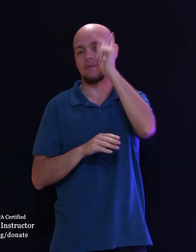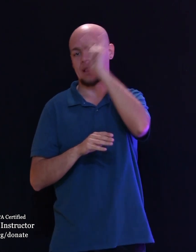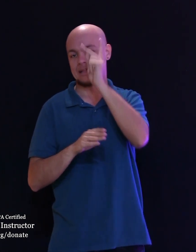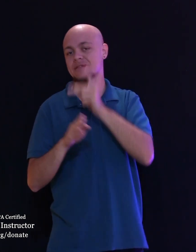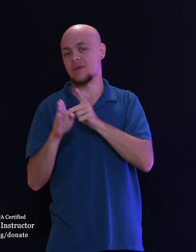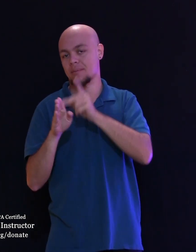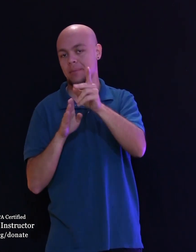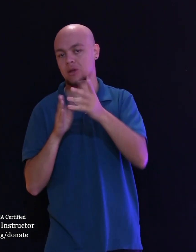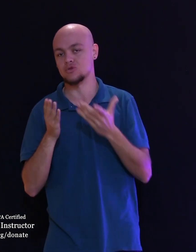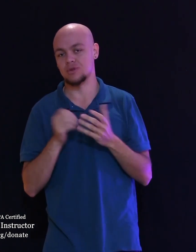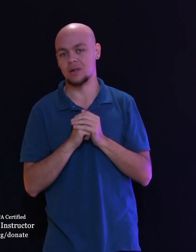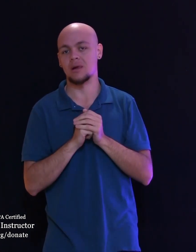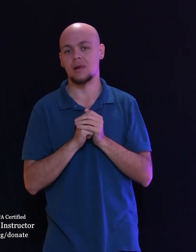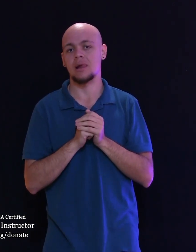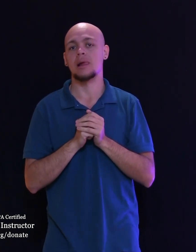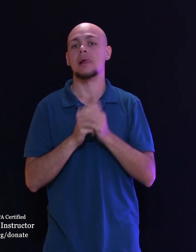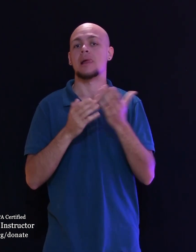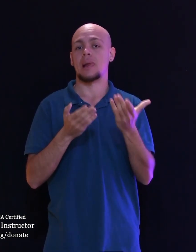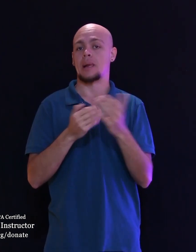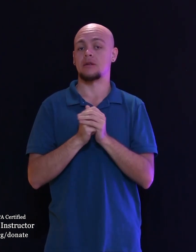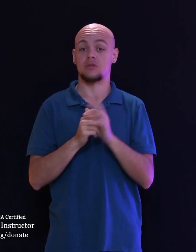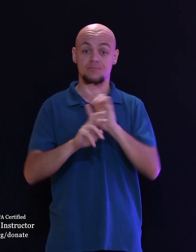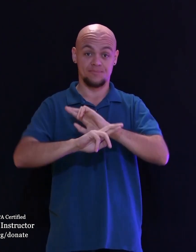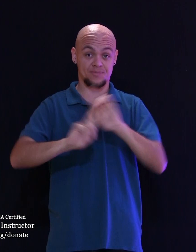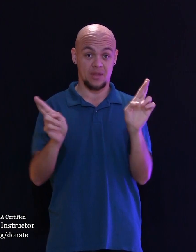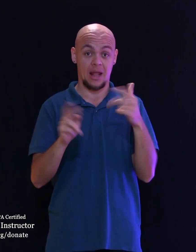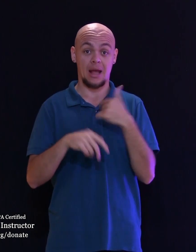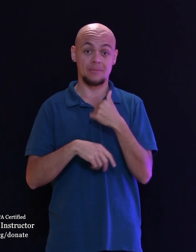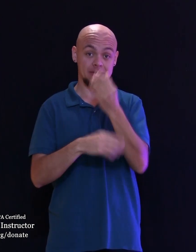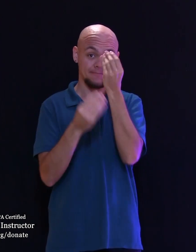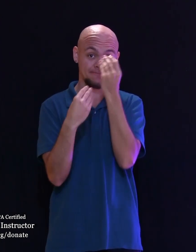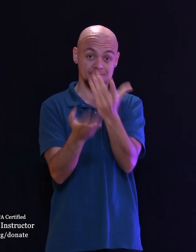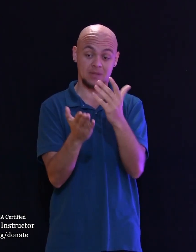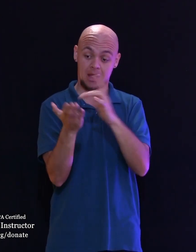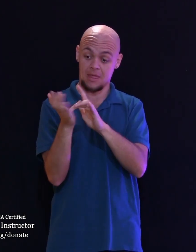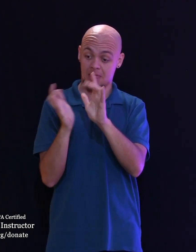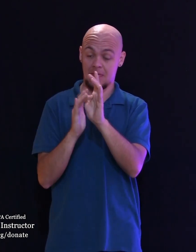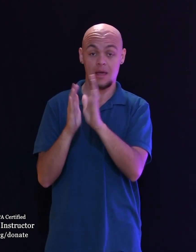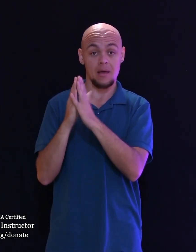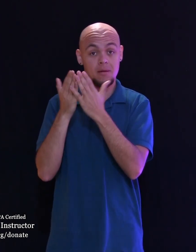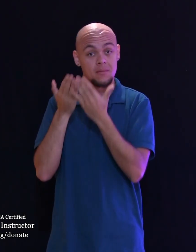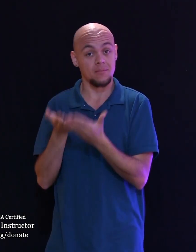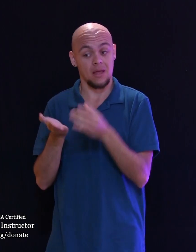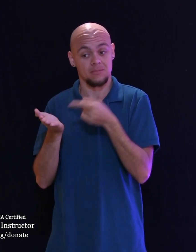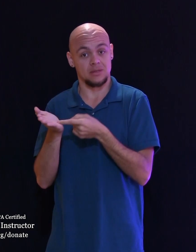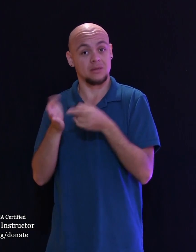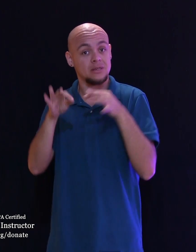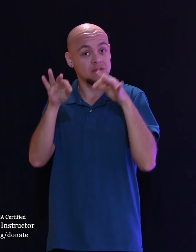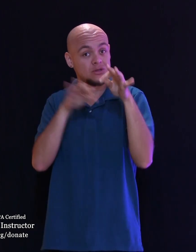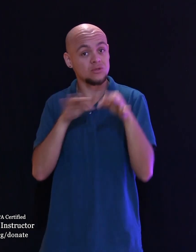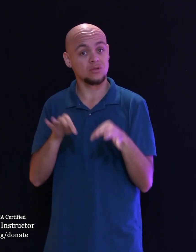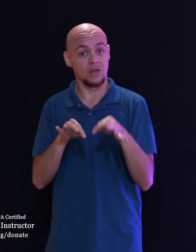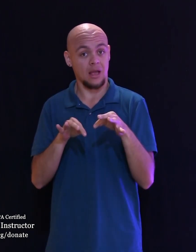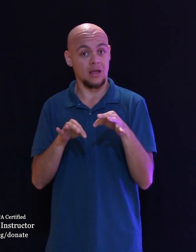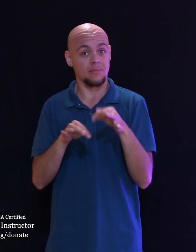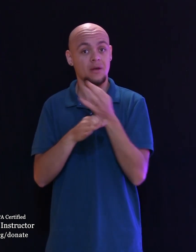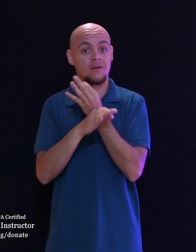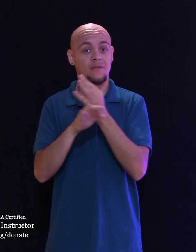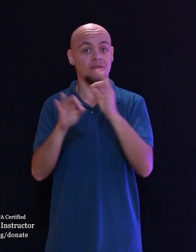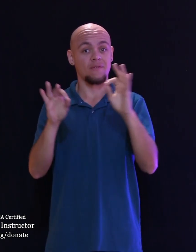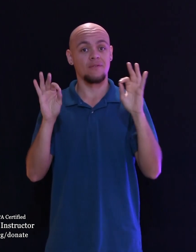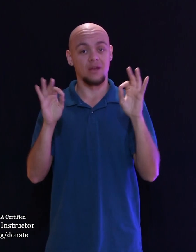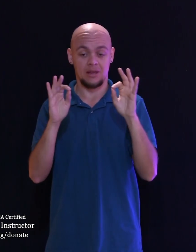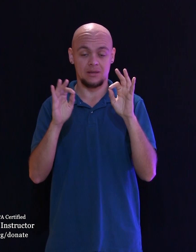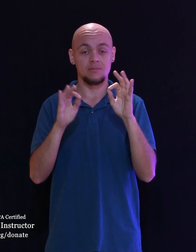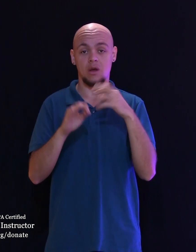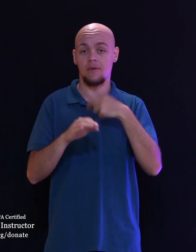and religious persecution. All right, everybody ready? I'm going to tell you what the Bible says about religious freedom. Everybody ready? There you go. I